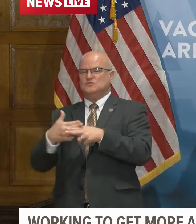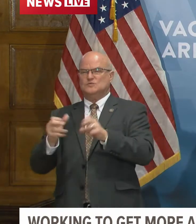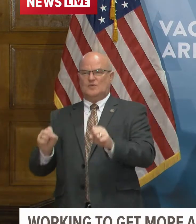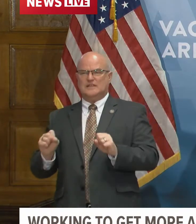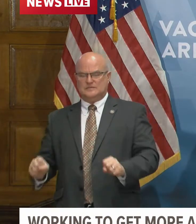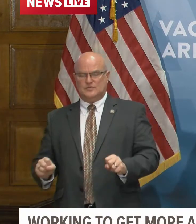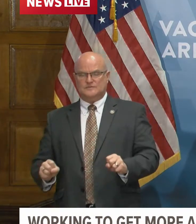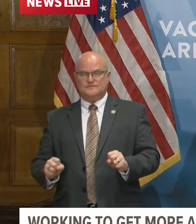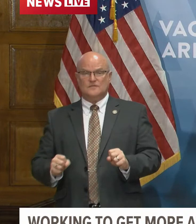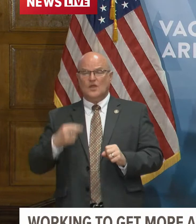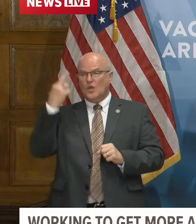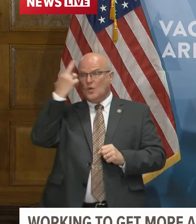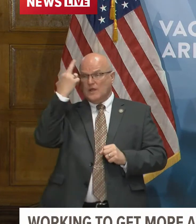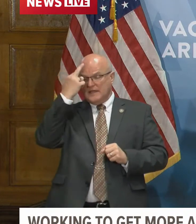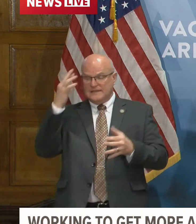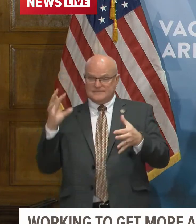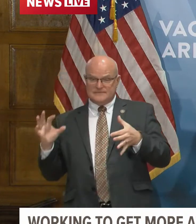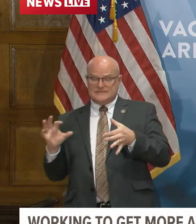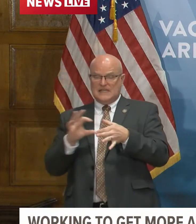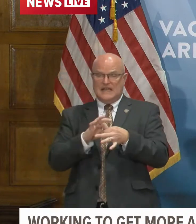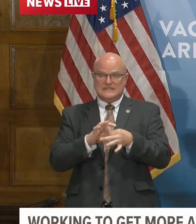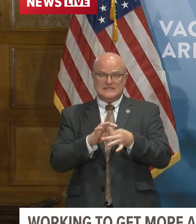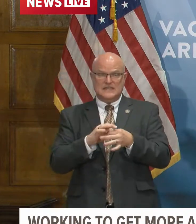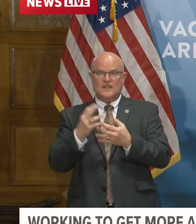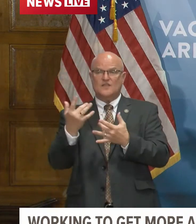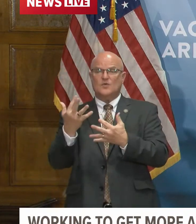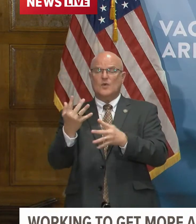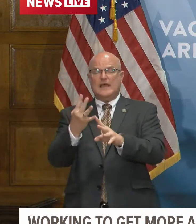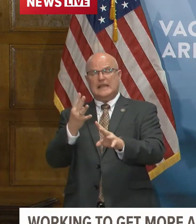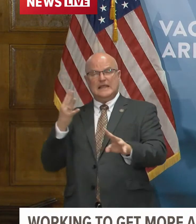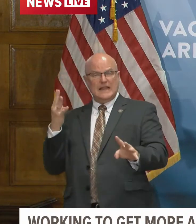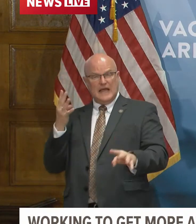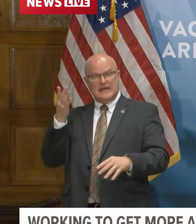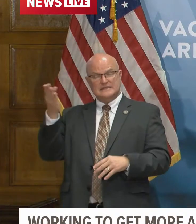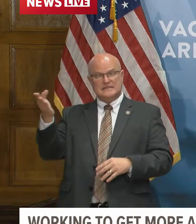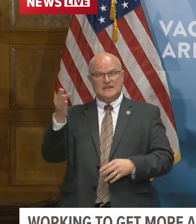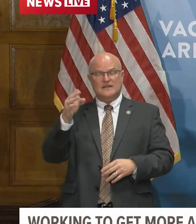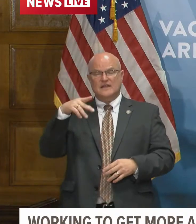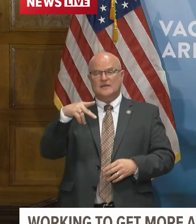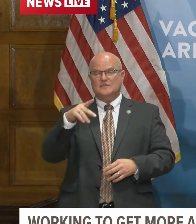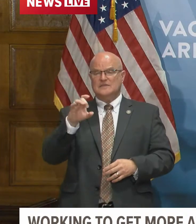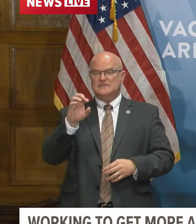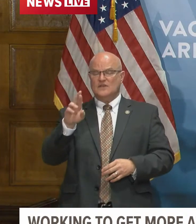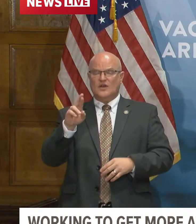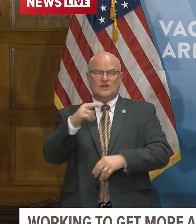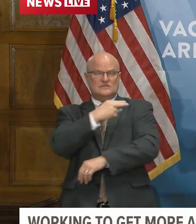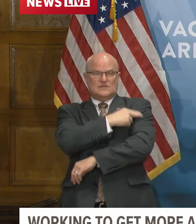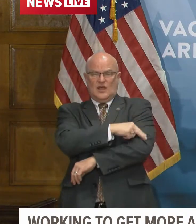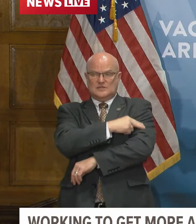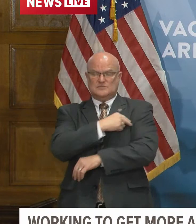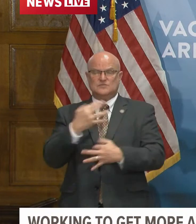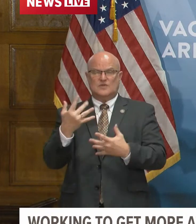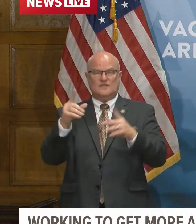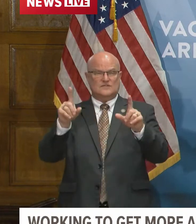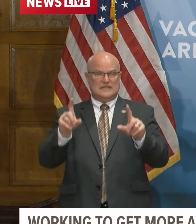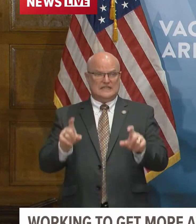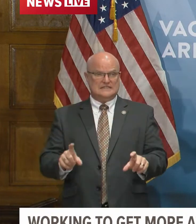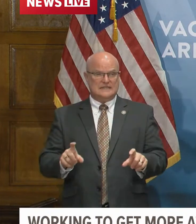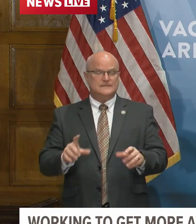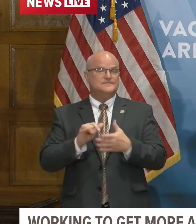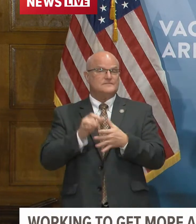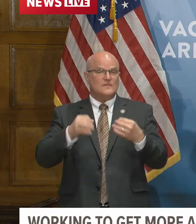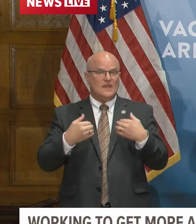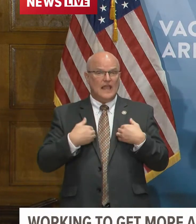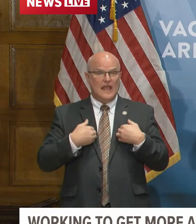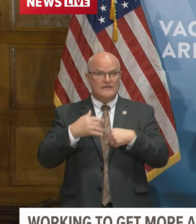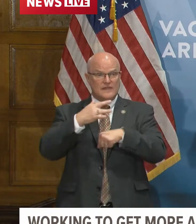the reason that ties into the waiting lines at the hospitals right now for testing, that if